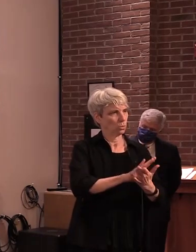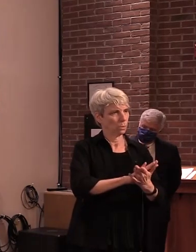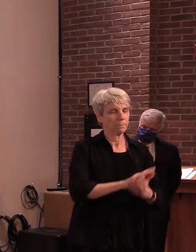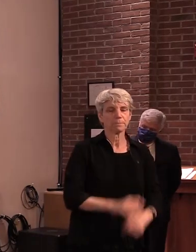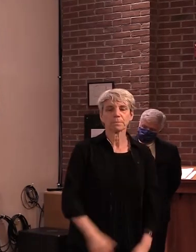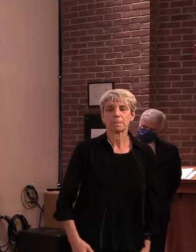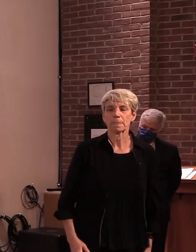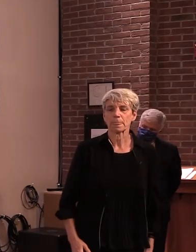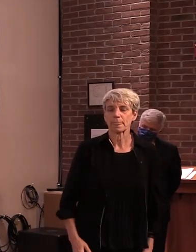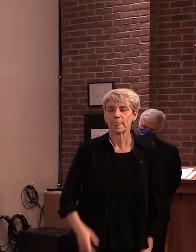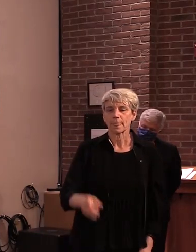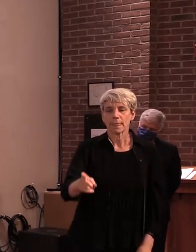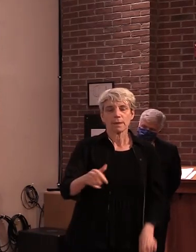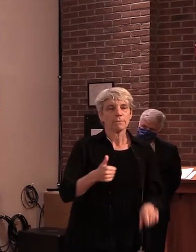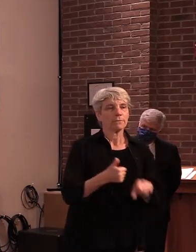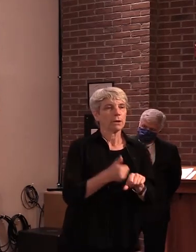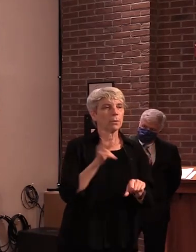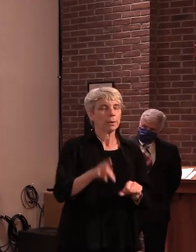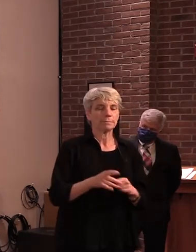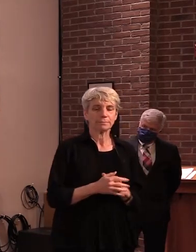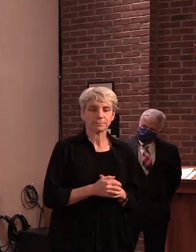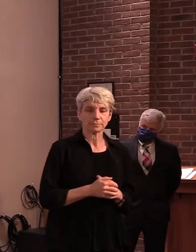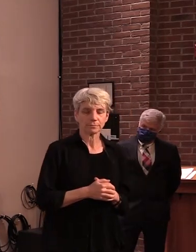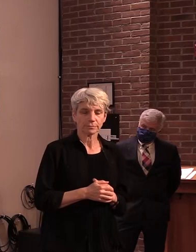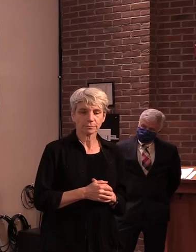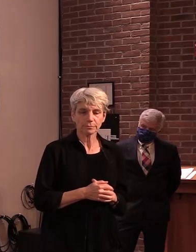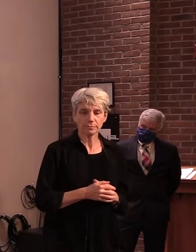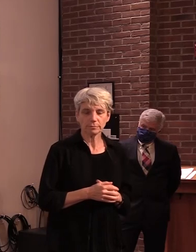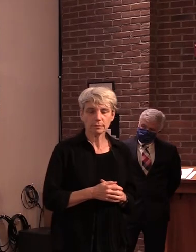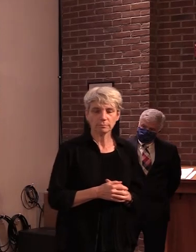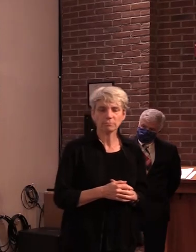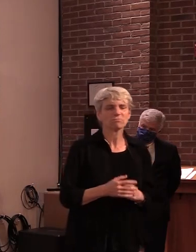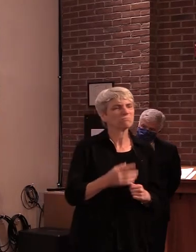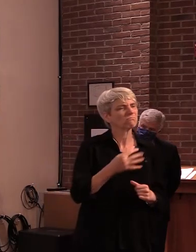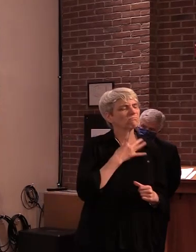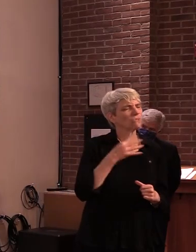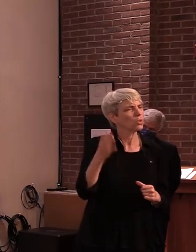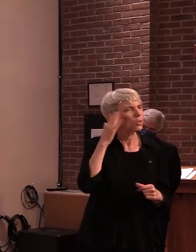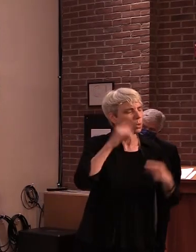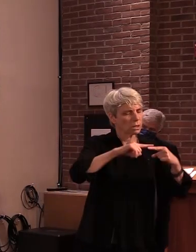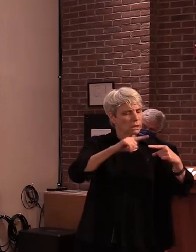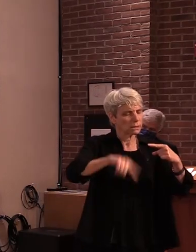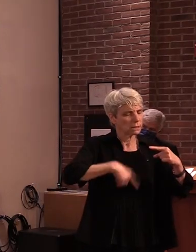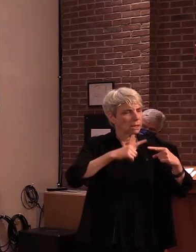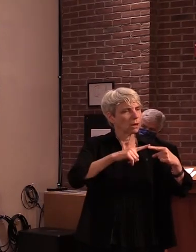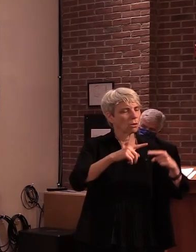Just as a follow-up, do you have cycle threshold numbers in aggregate for the various